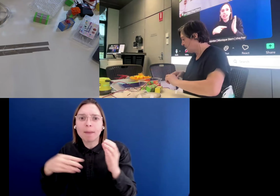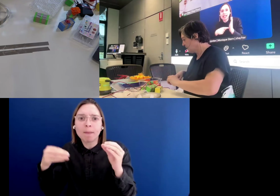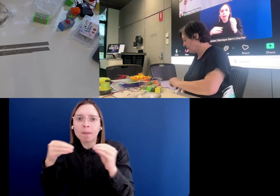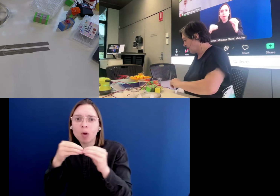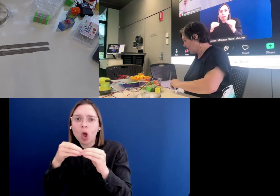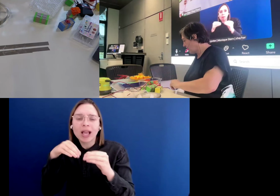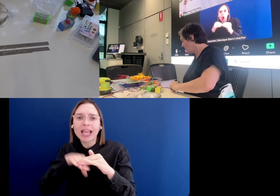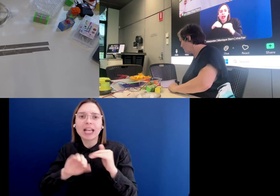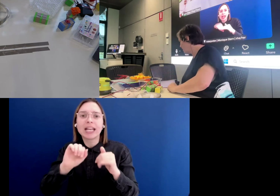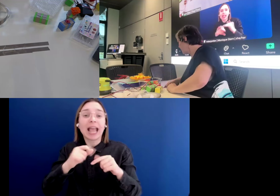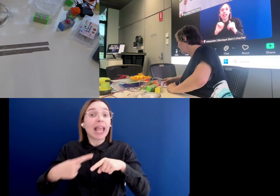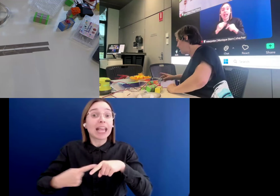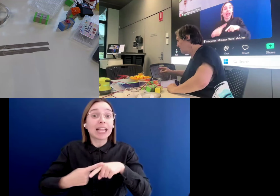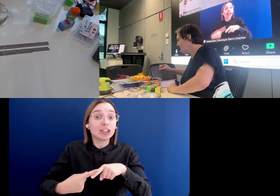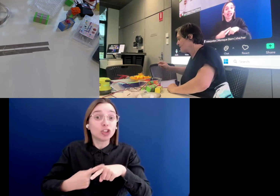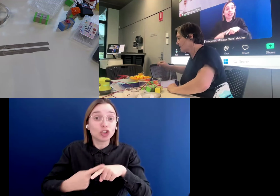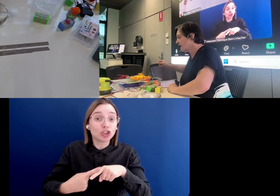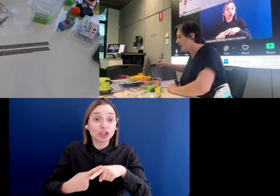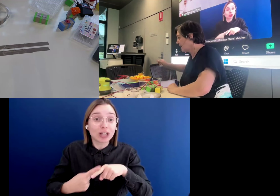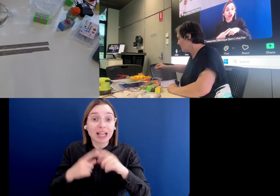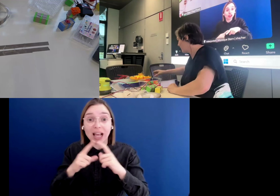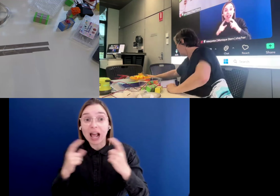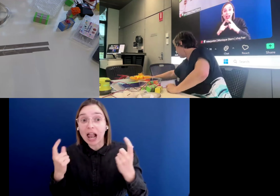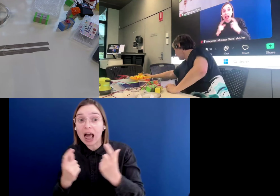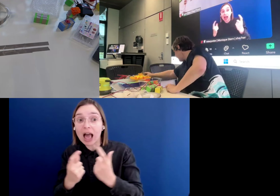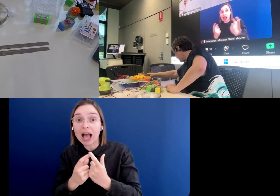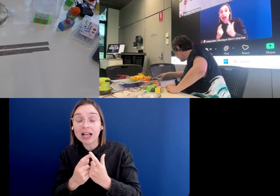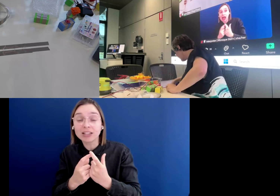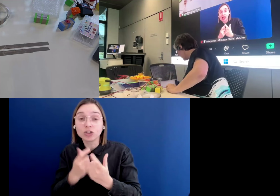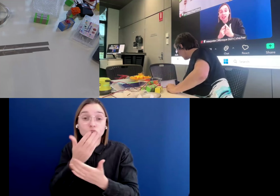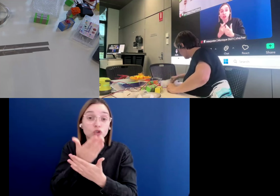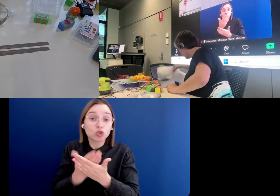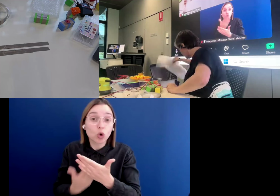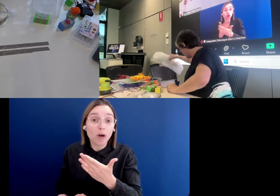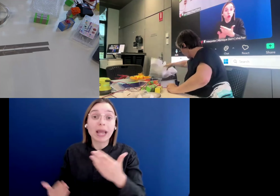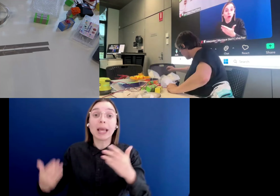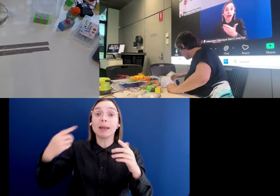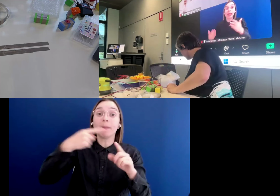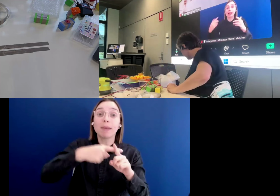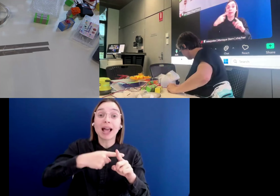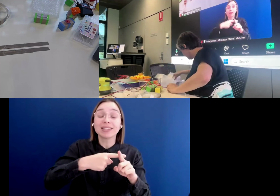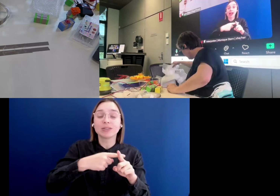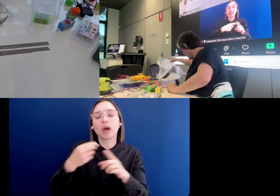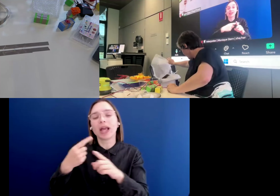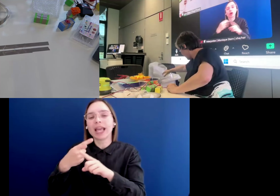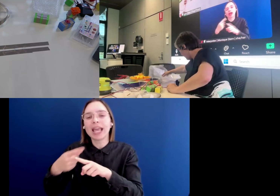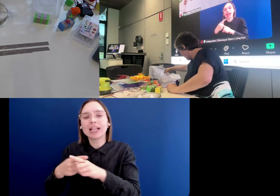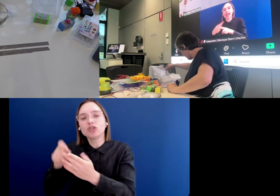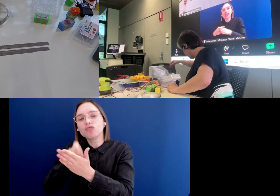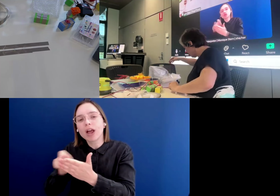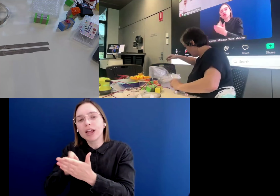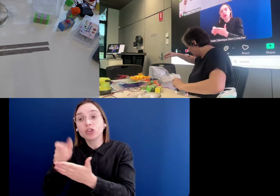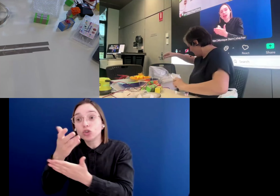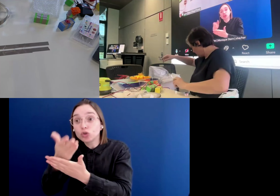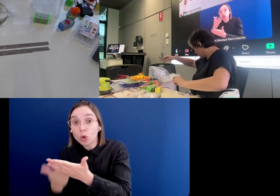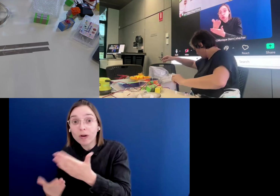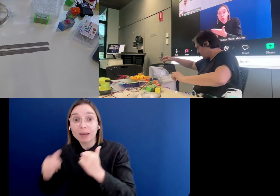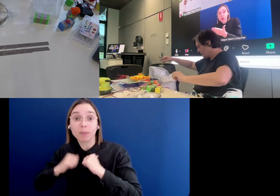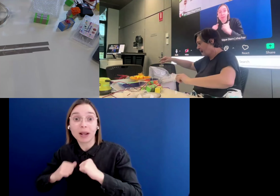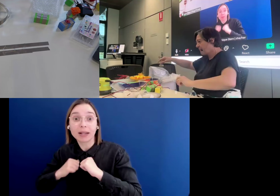Me going, other things I have that I would like to show you.